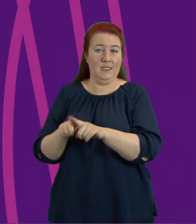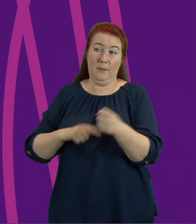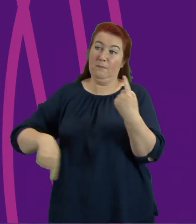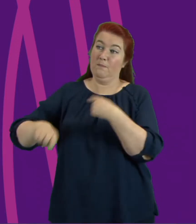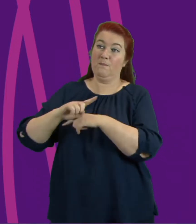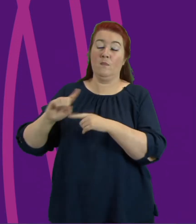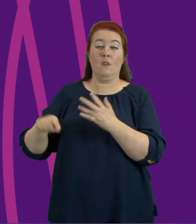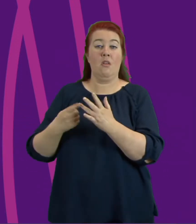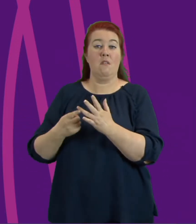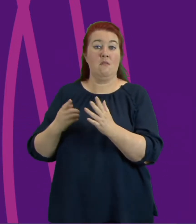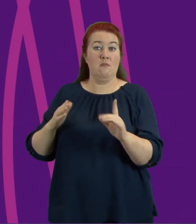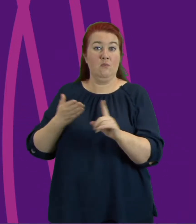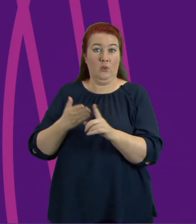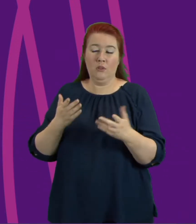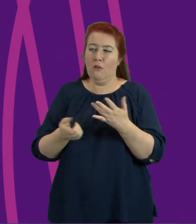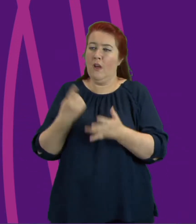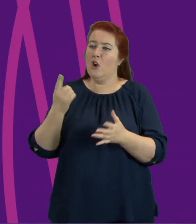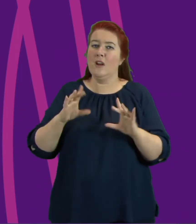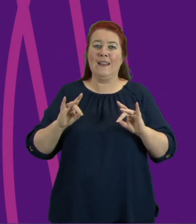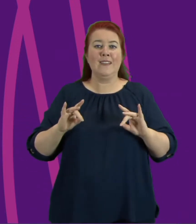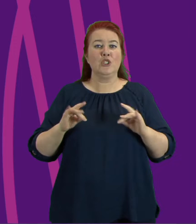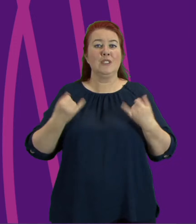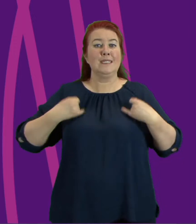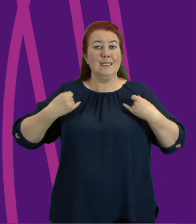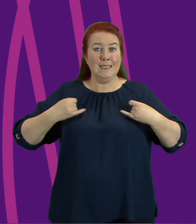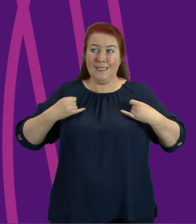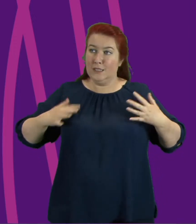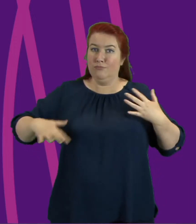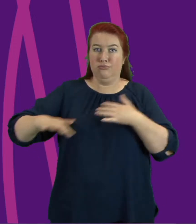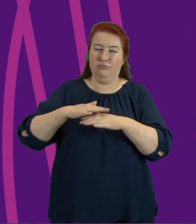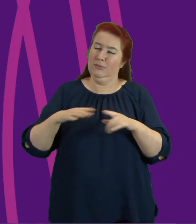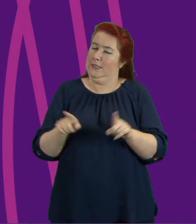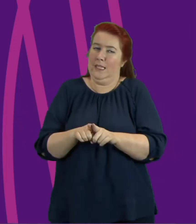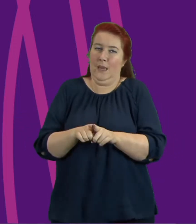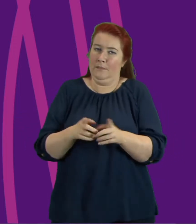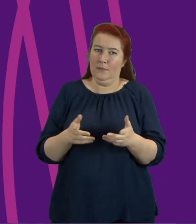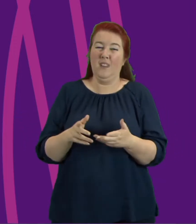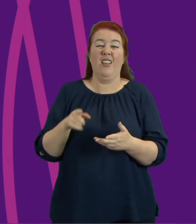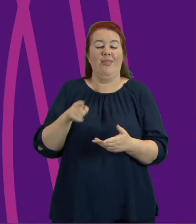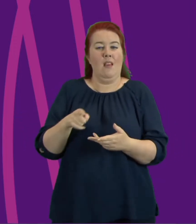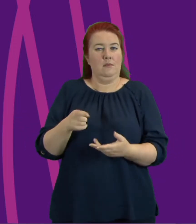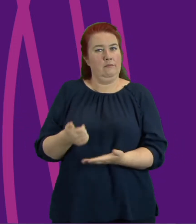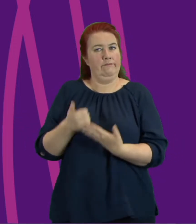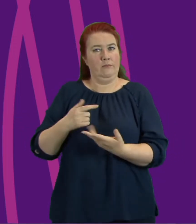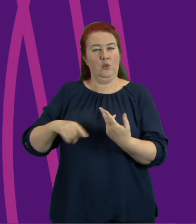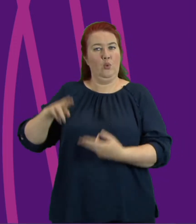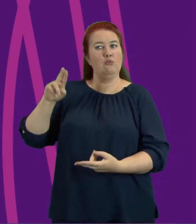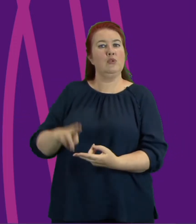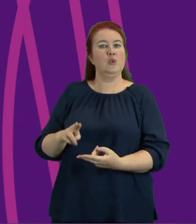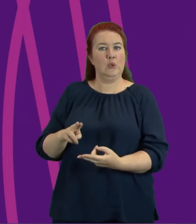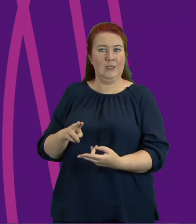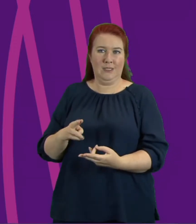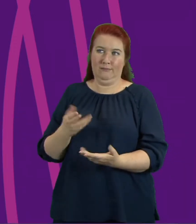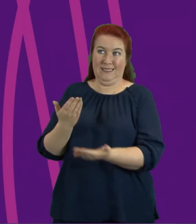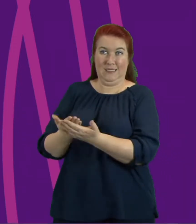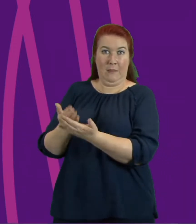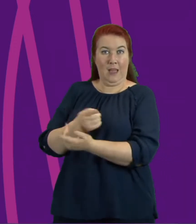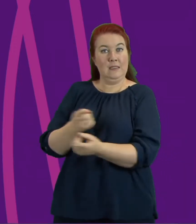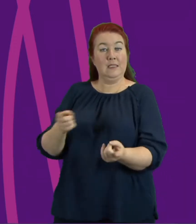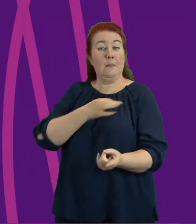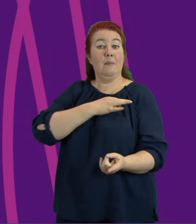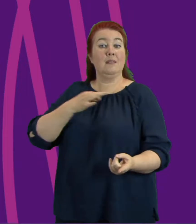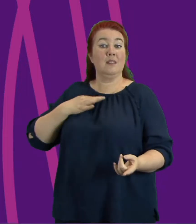other significant outbreaks of infectious disease. It is an approach which helps to reduce the demands on the medical profession whilst maintaining the